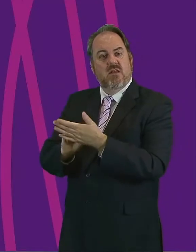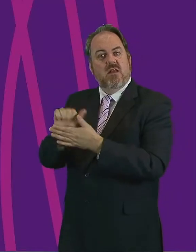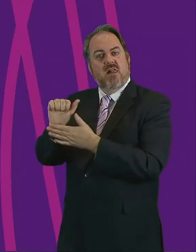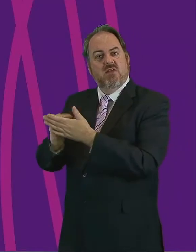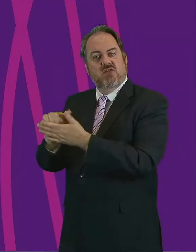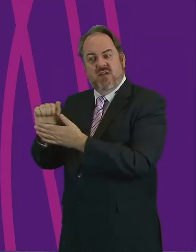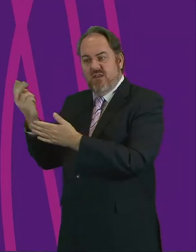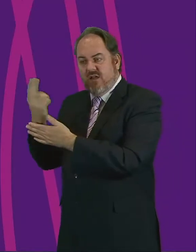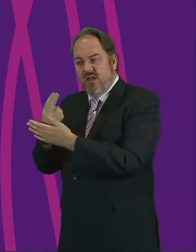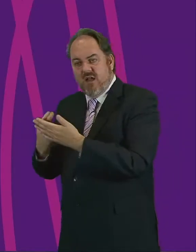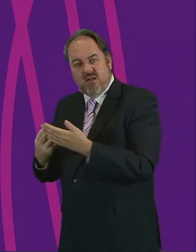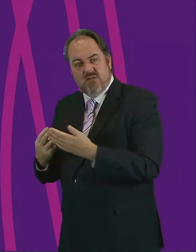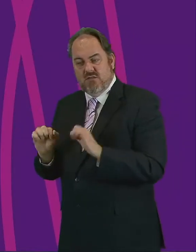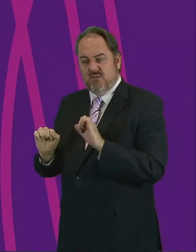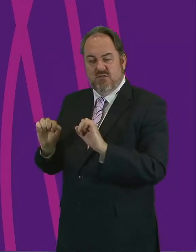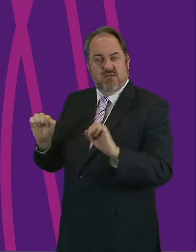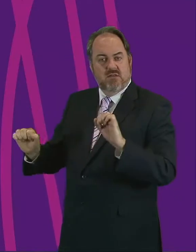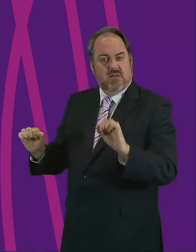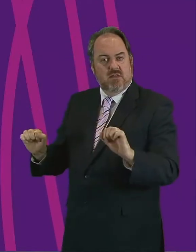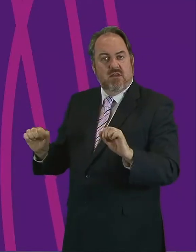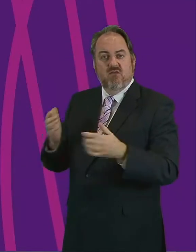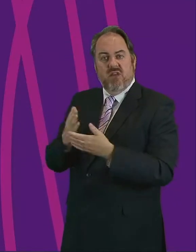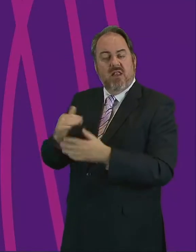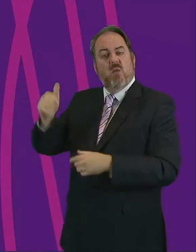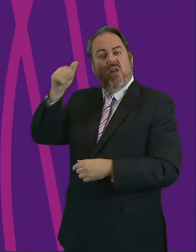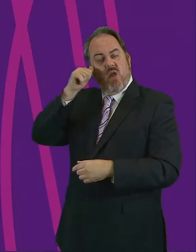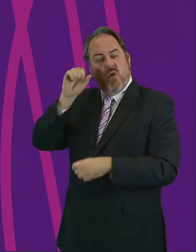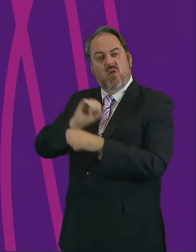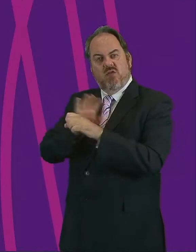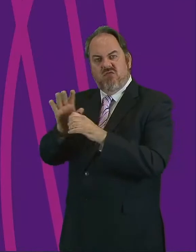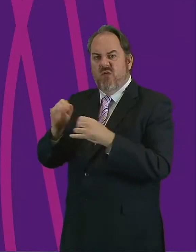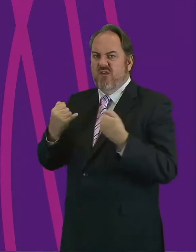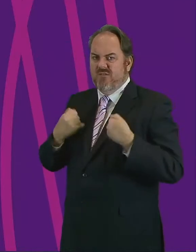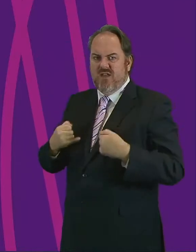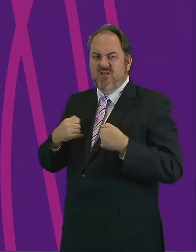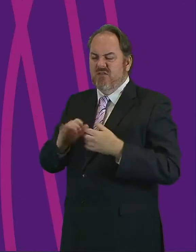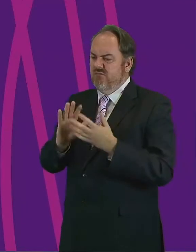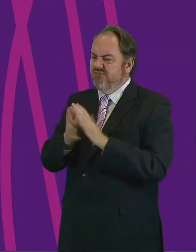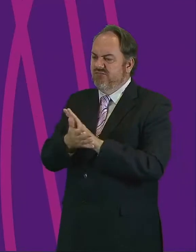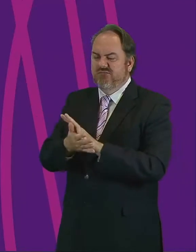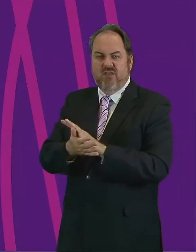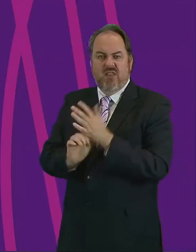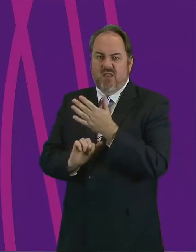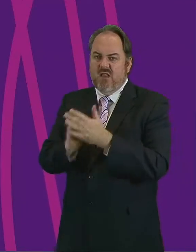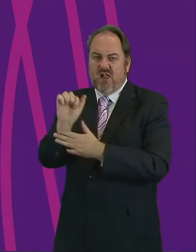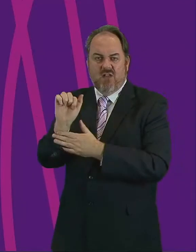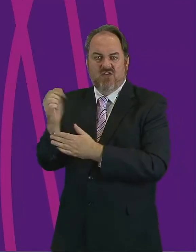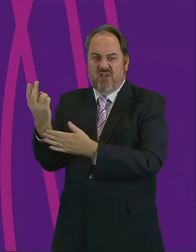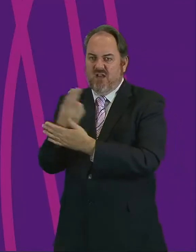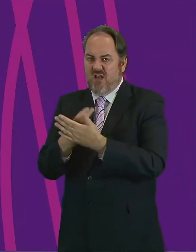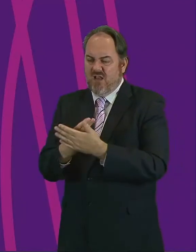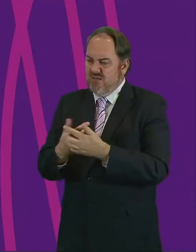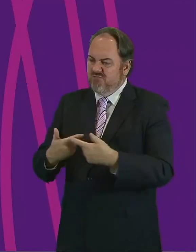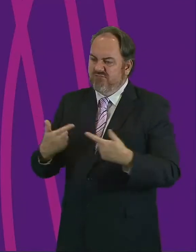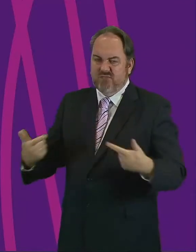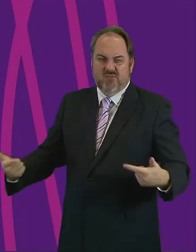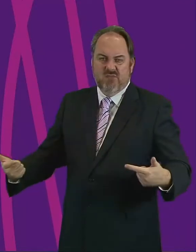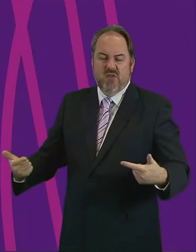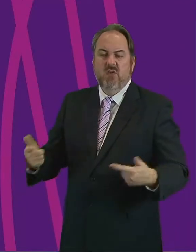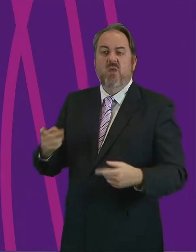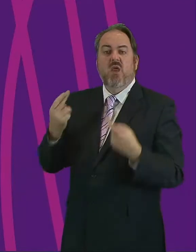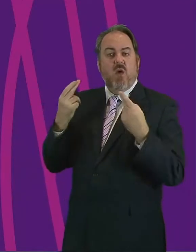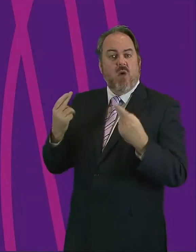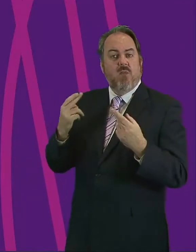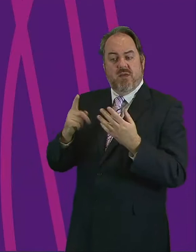the severe impact of the pandemic on those sectors in particularly. And we hope that the UK Government acts swiftly to